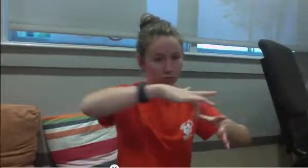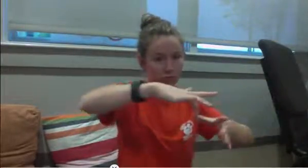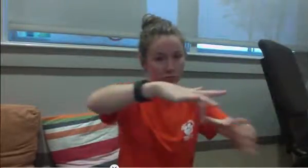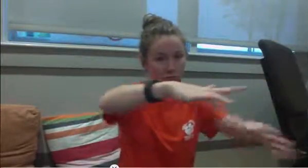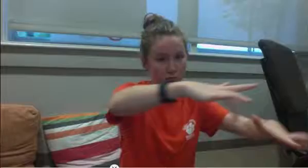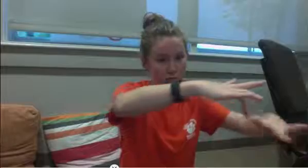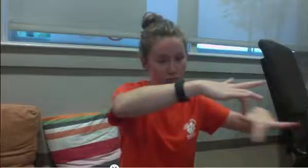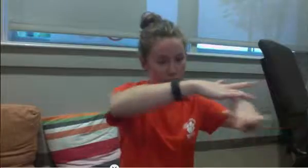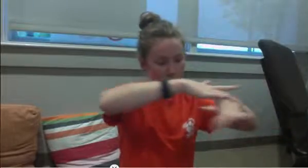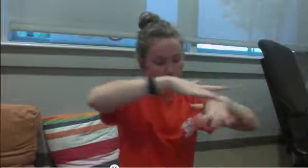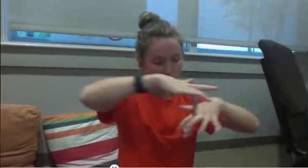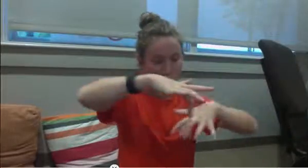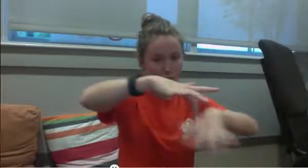connect and